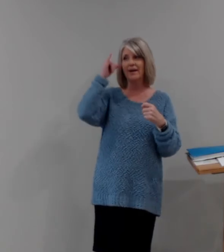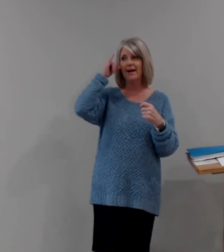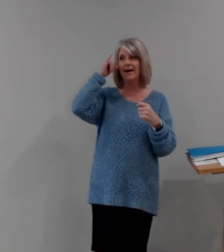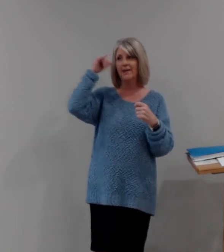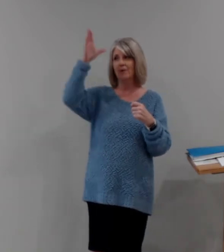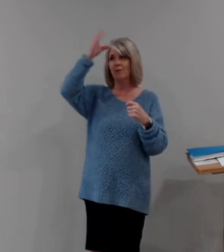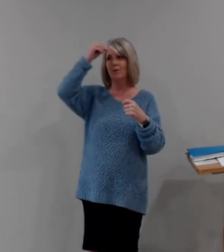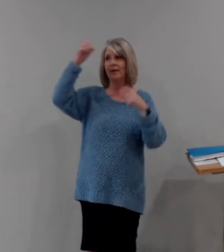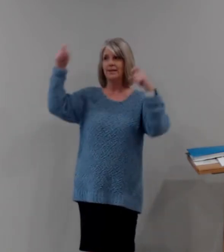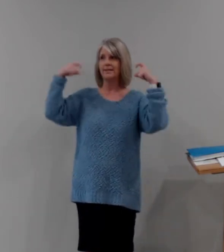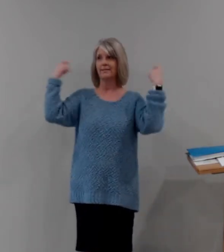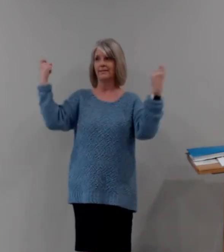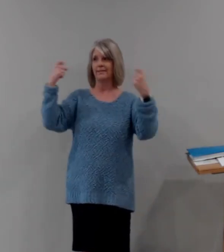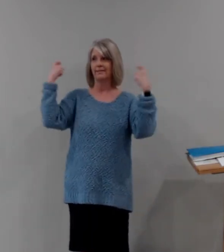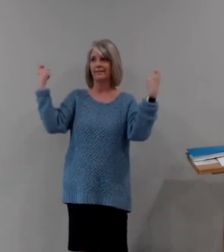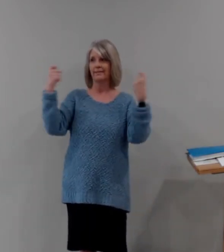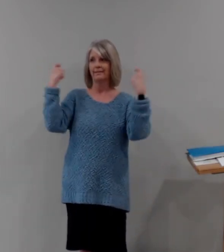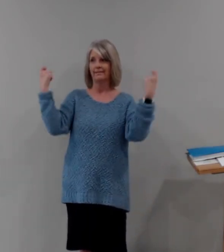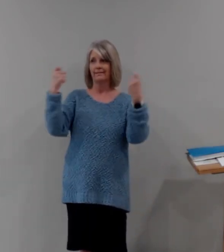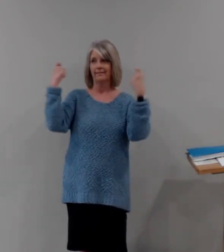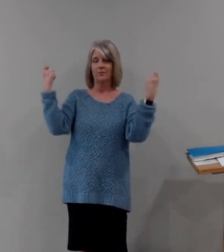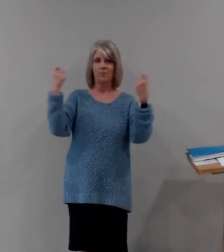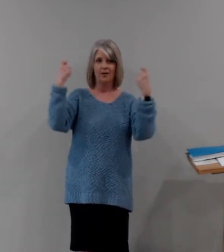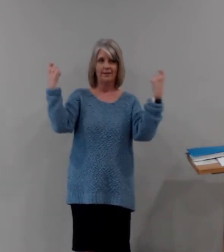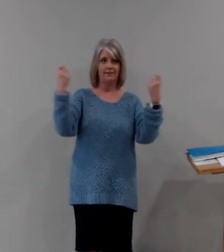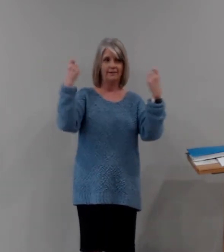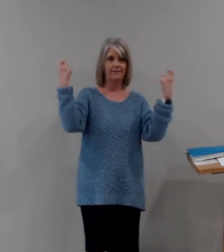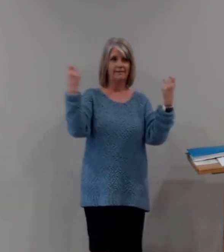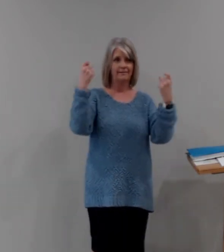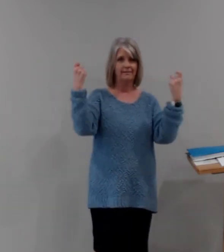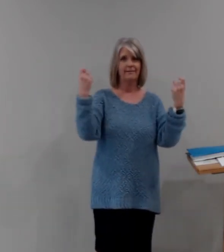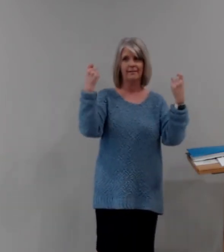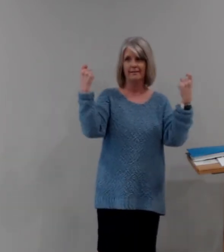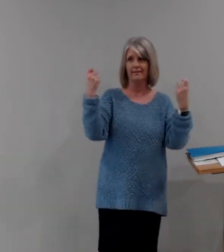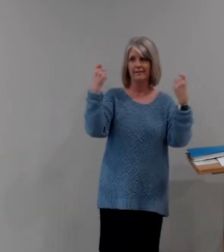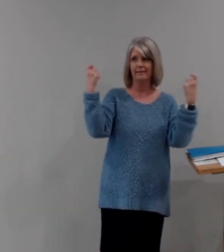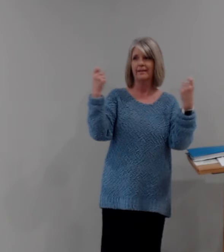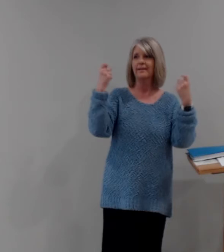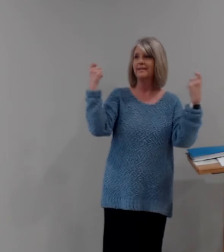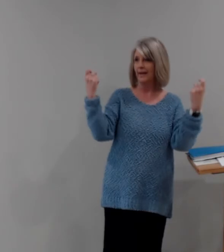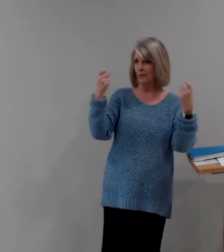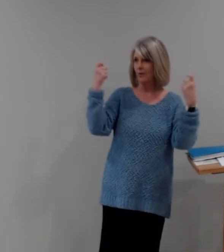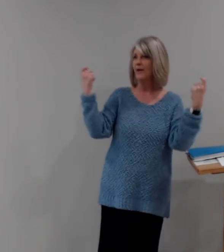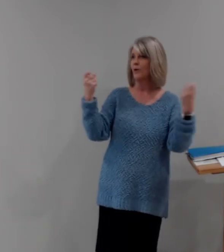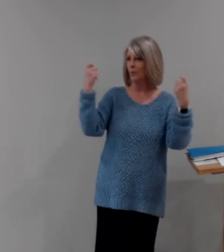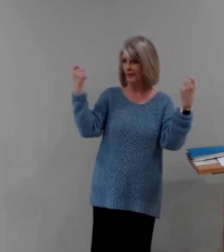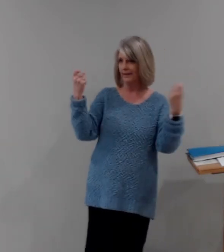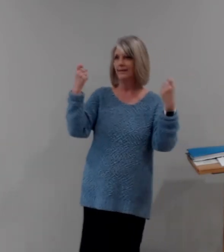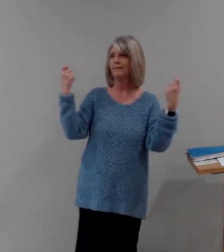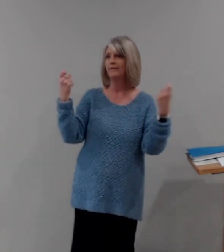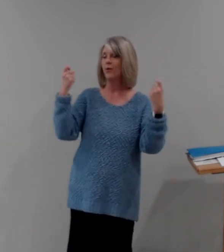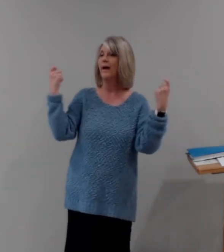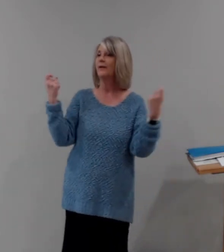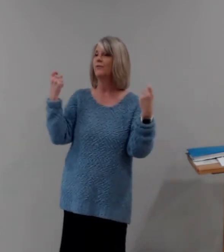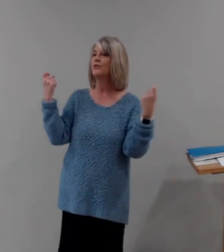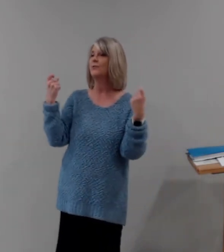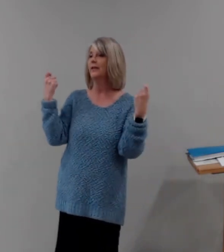Yesterday, the boys won. Oh, so this is celebrate Celebrate or win or anniversary.